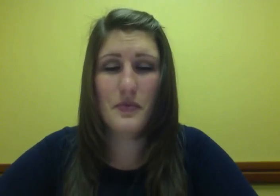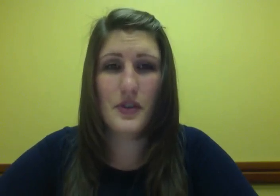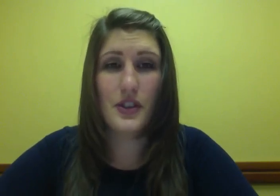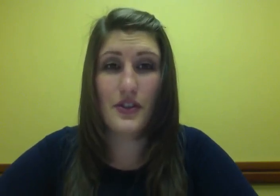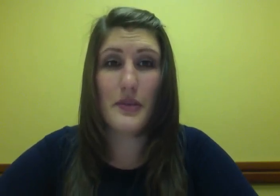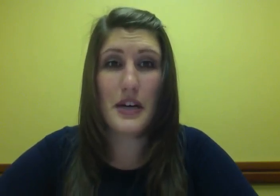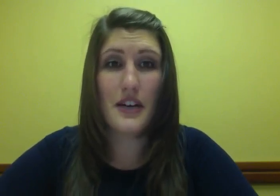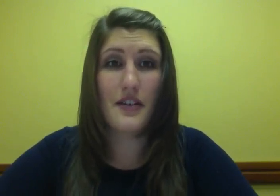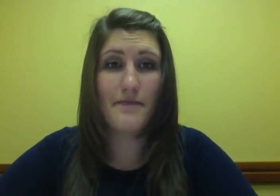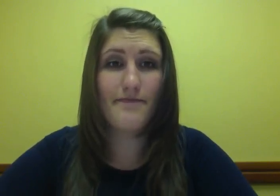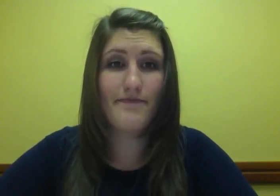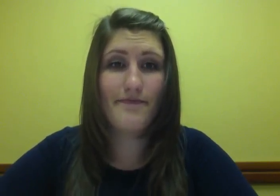She looks very mad.